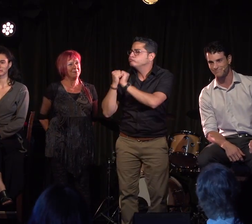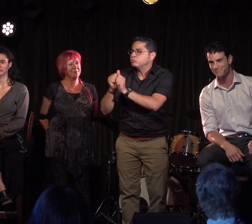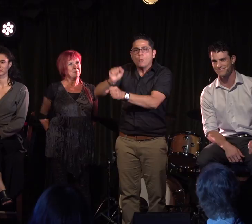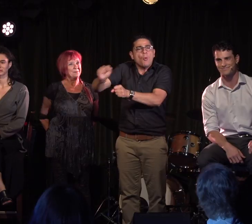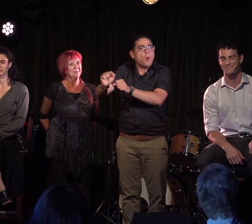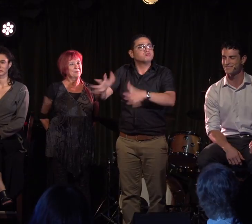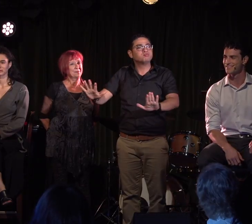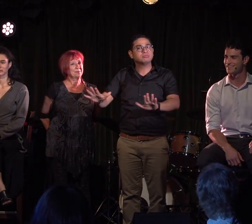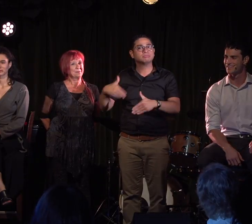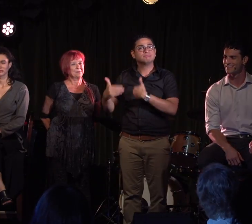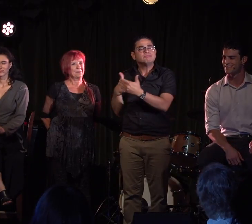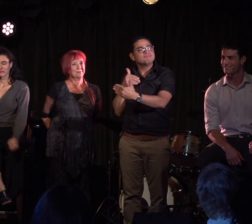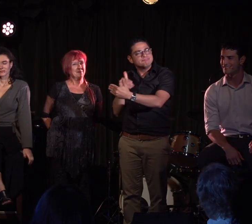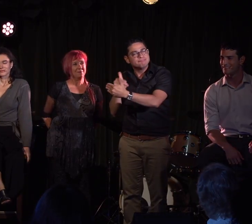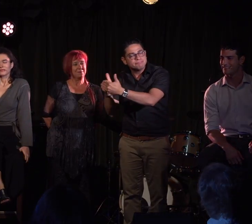closer.